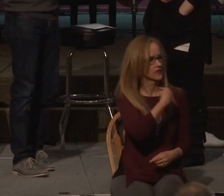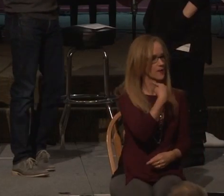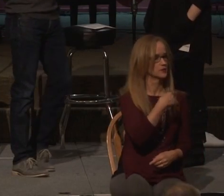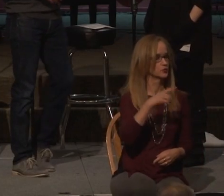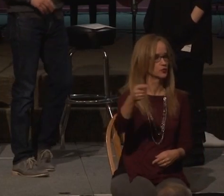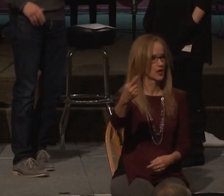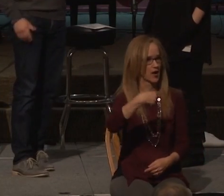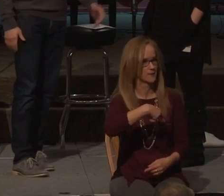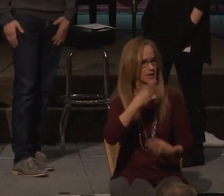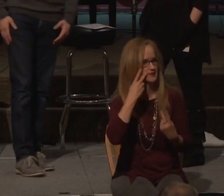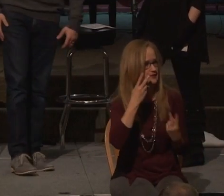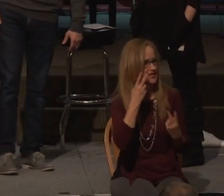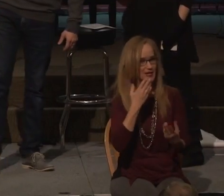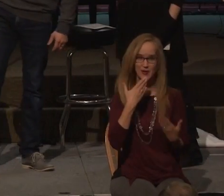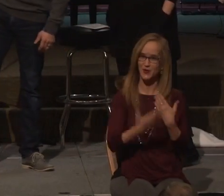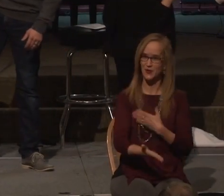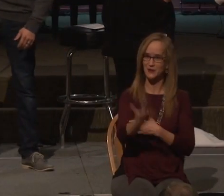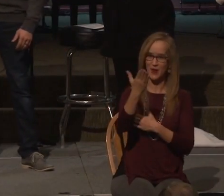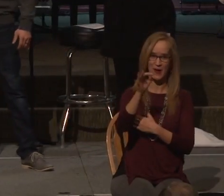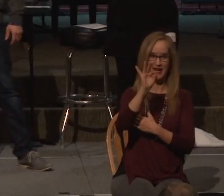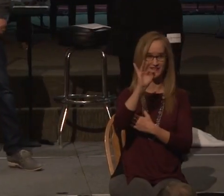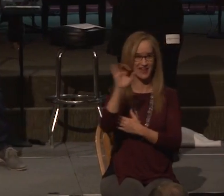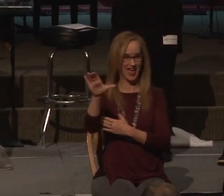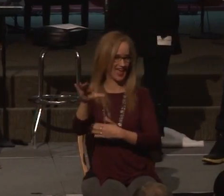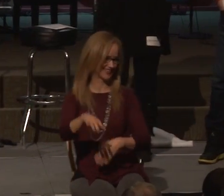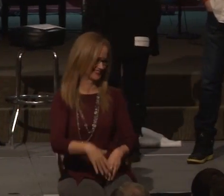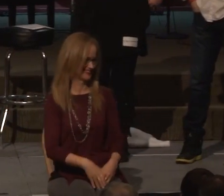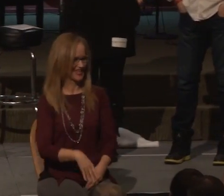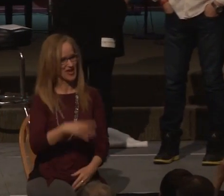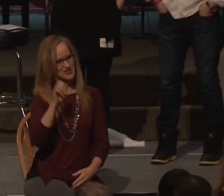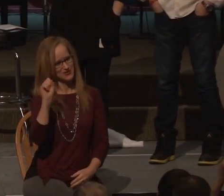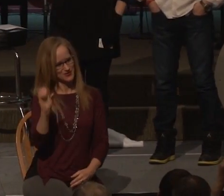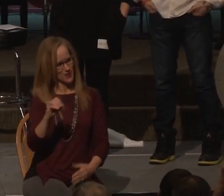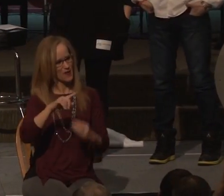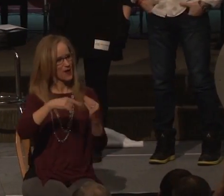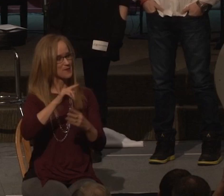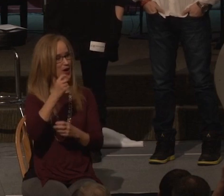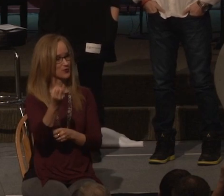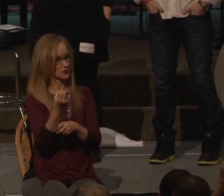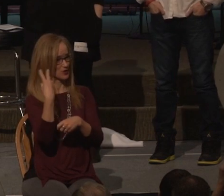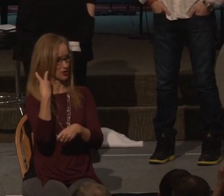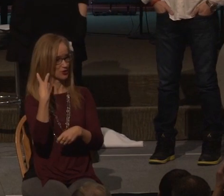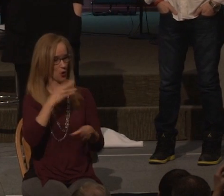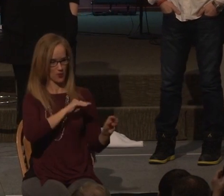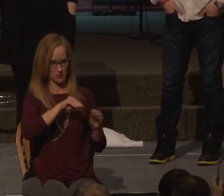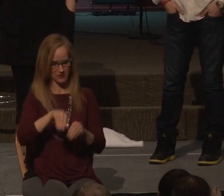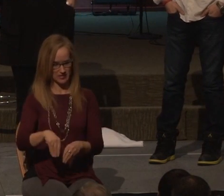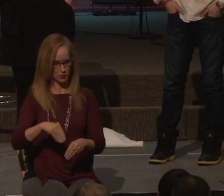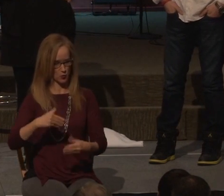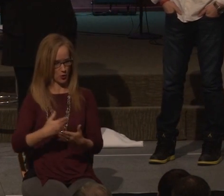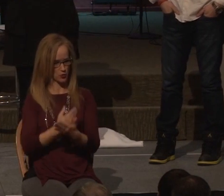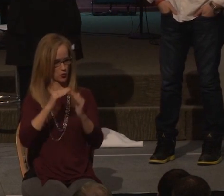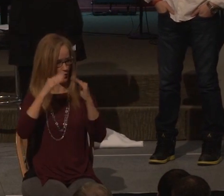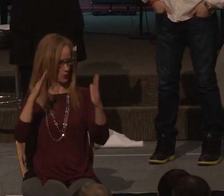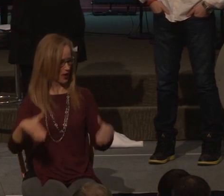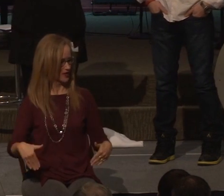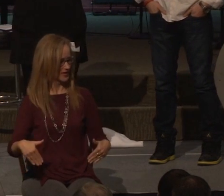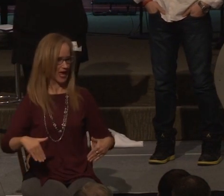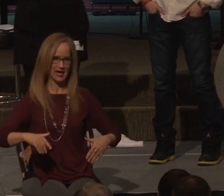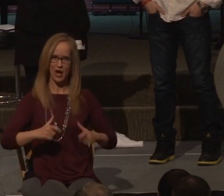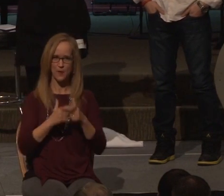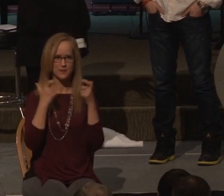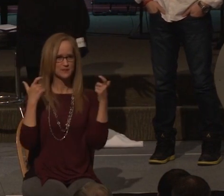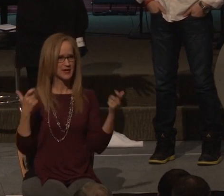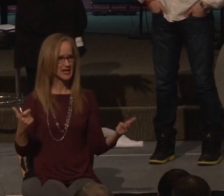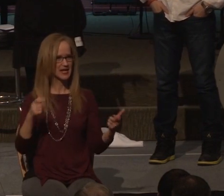story. Good morning, Fed. So about 2 years ago, we moved into our home, and our